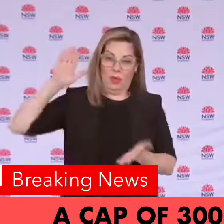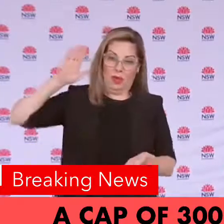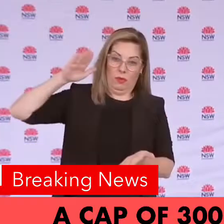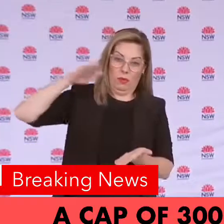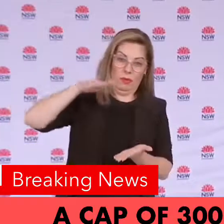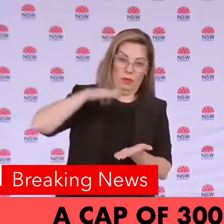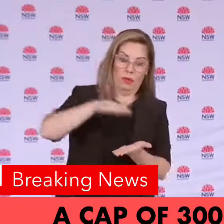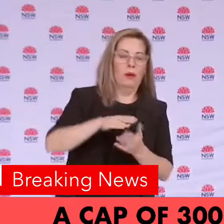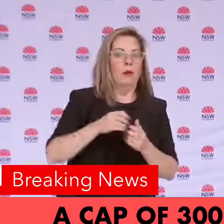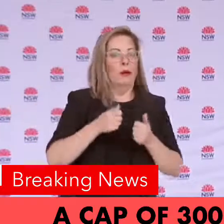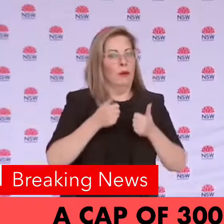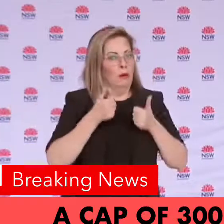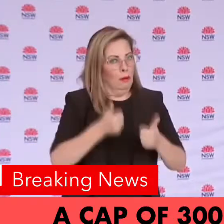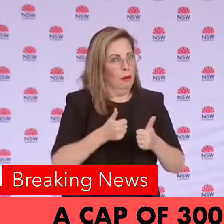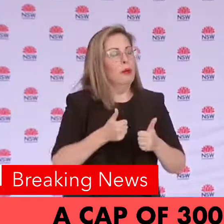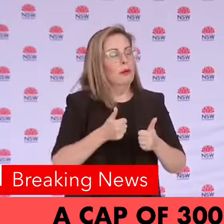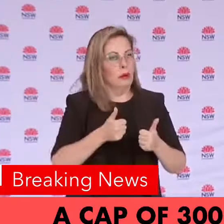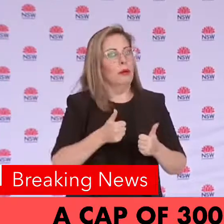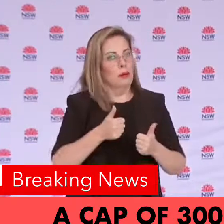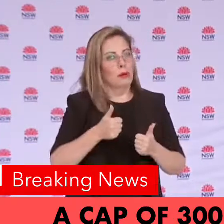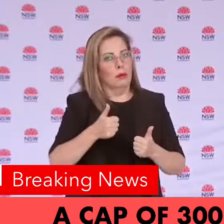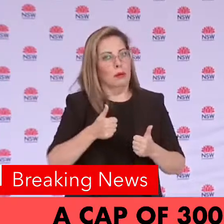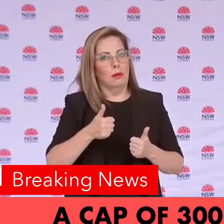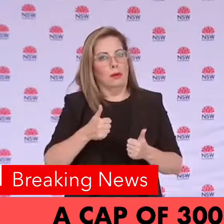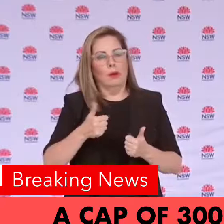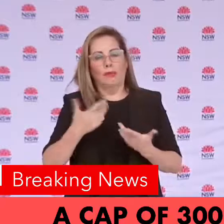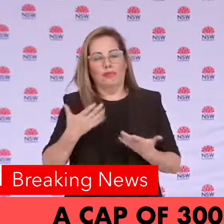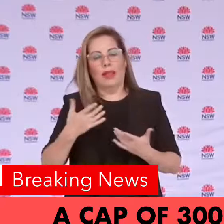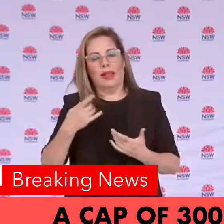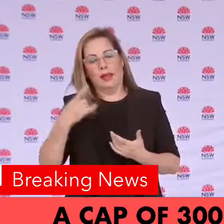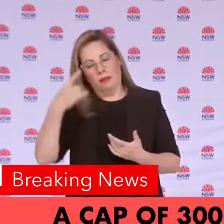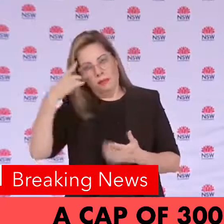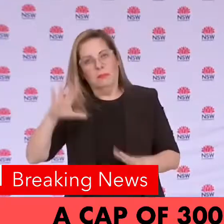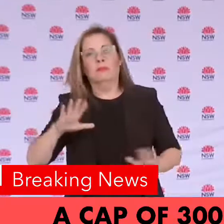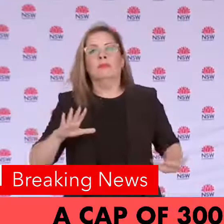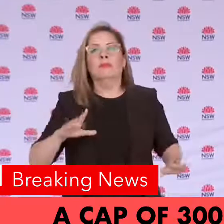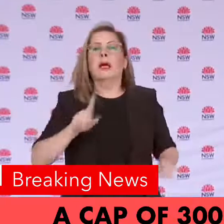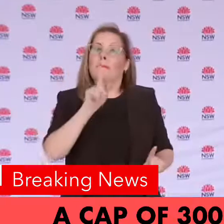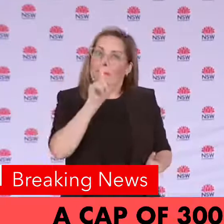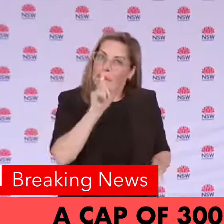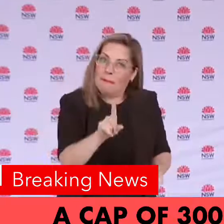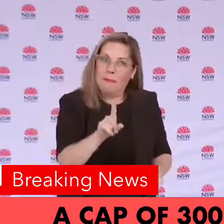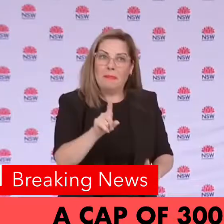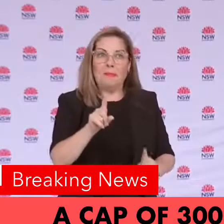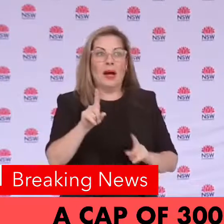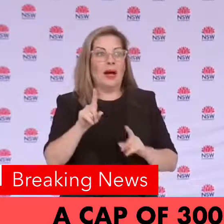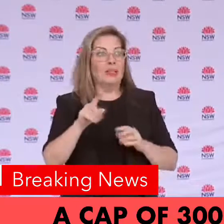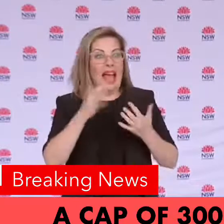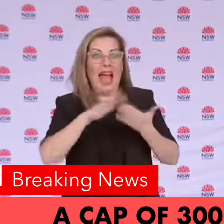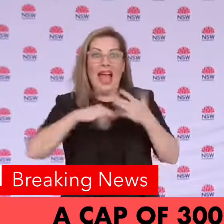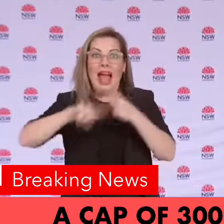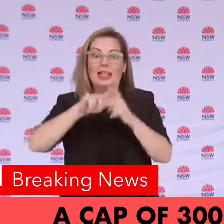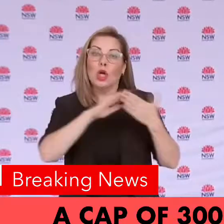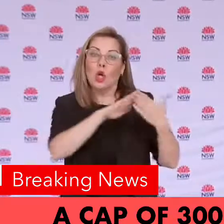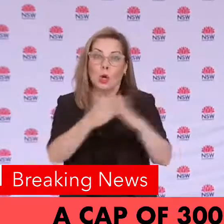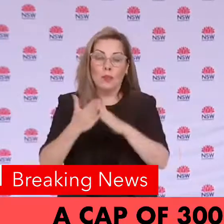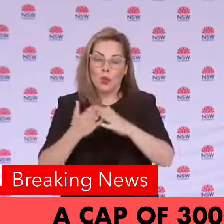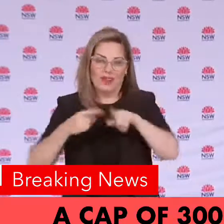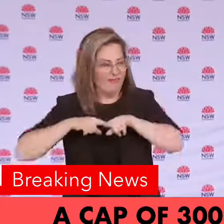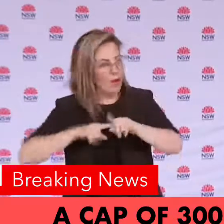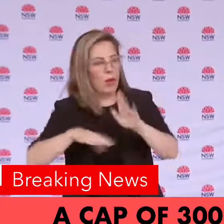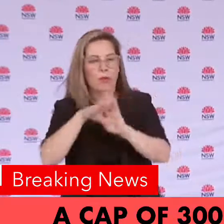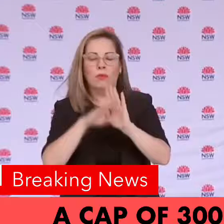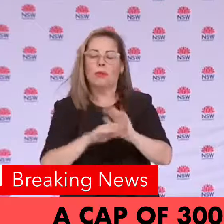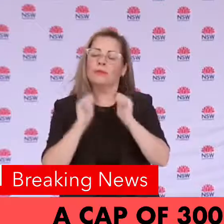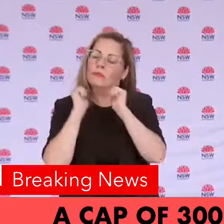just outstanding in terms of the high testing rates. But the threat of the virus spreading is there because of the number of